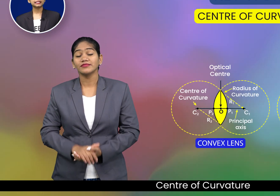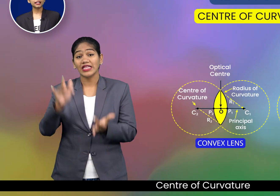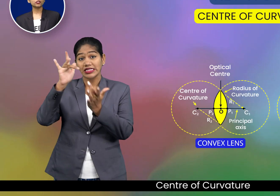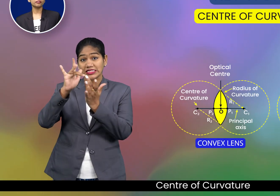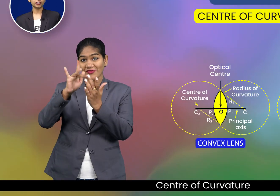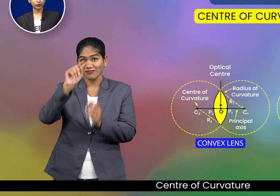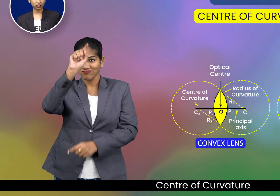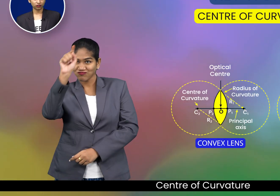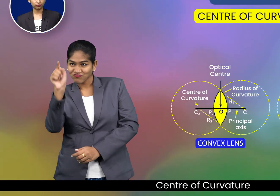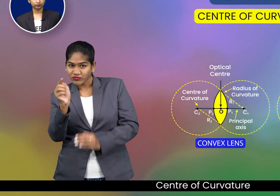center of curvature,